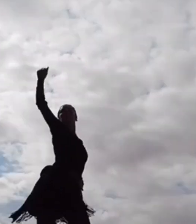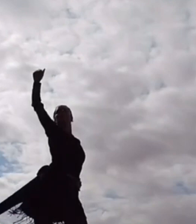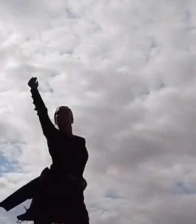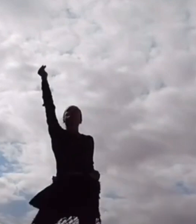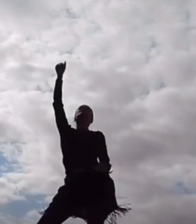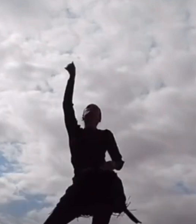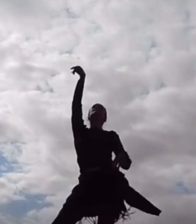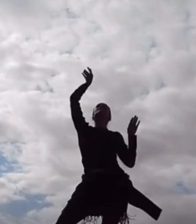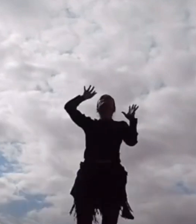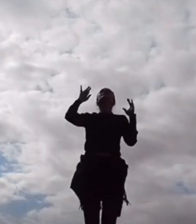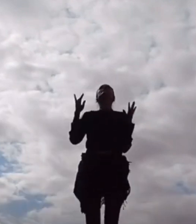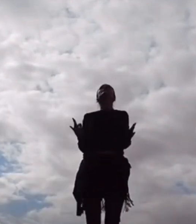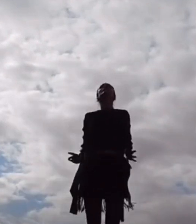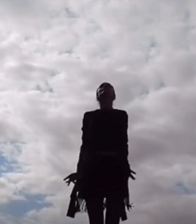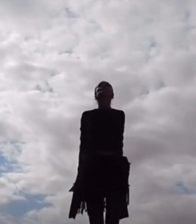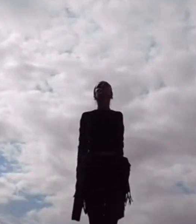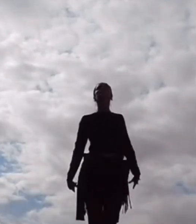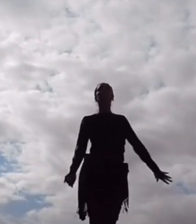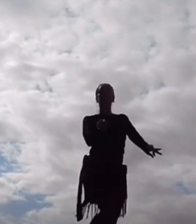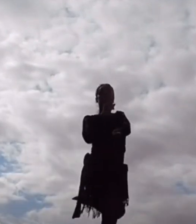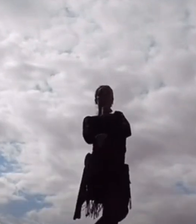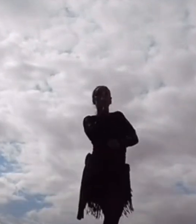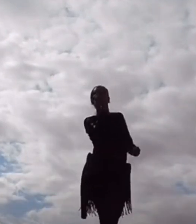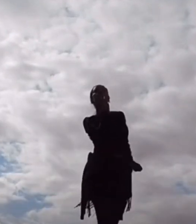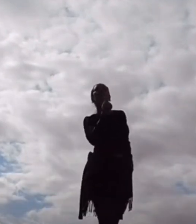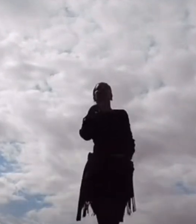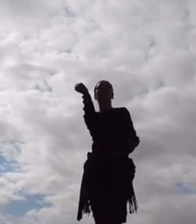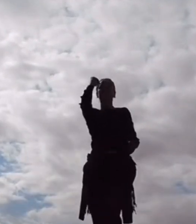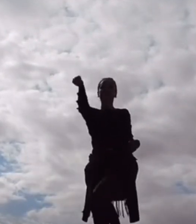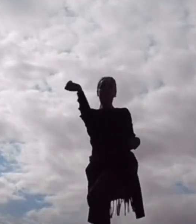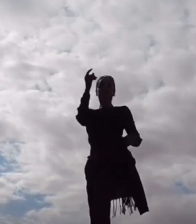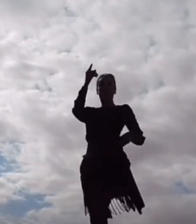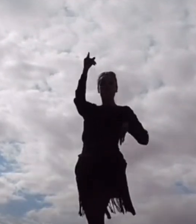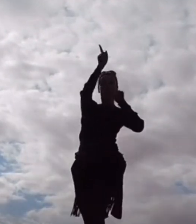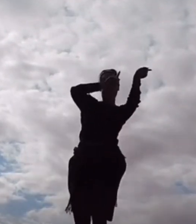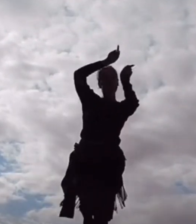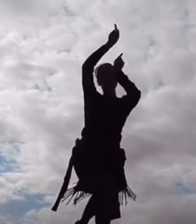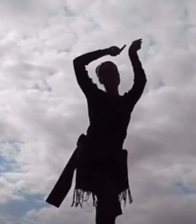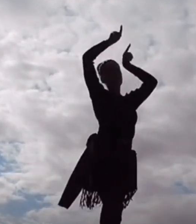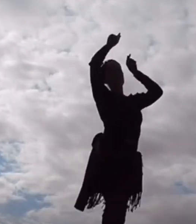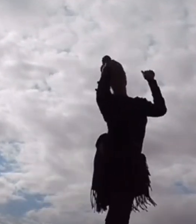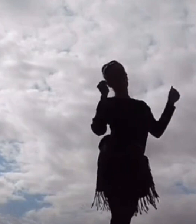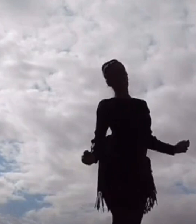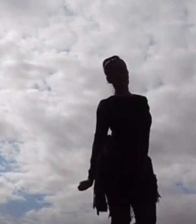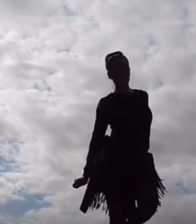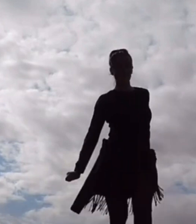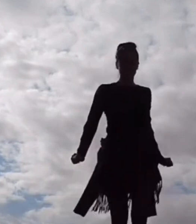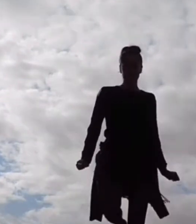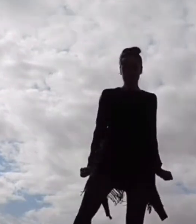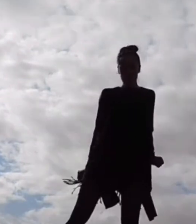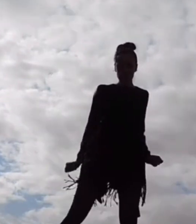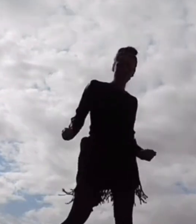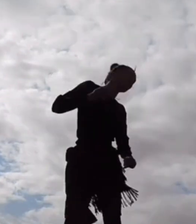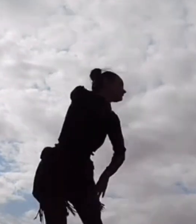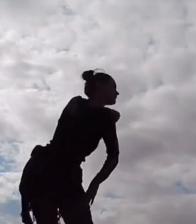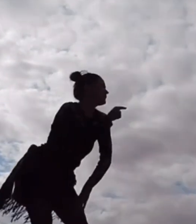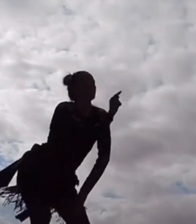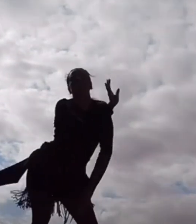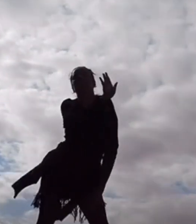You adjust filters, echoes, acoustic qualities, you combine segments of magnetic tape. By these means and many